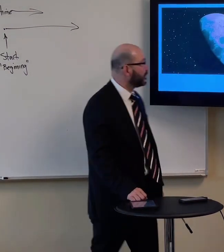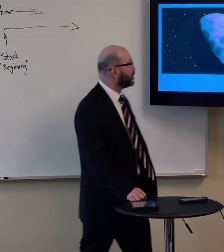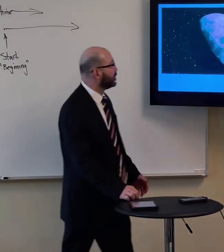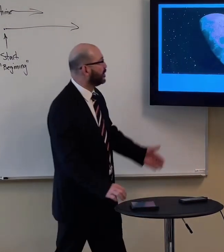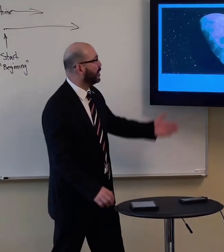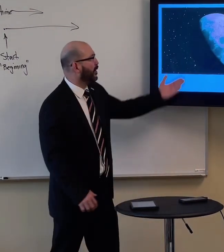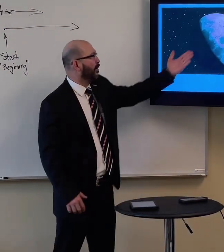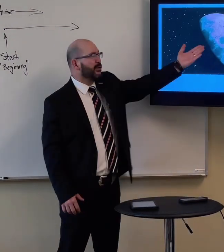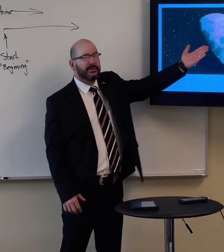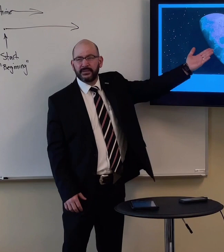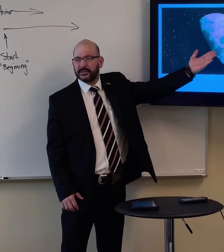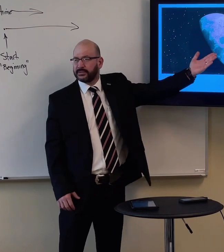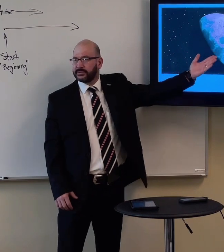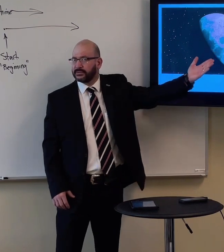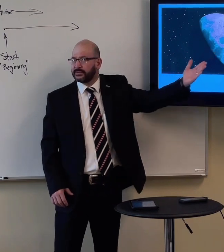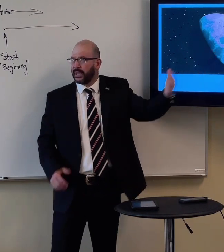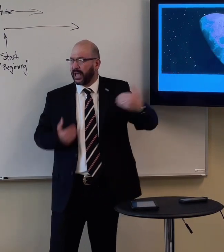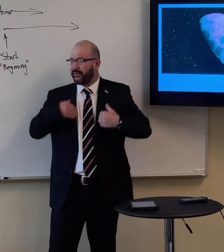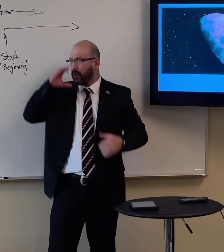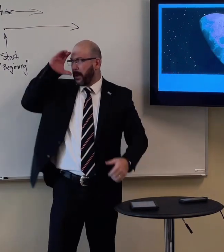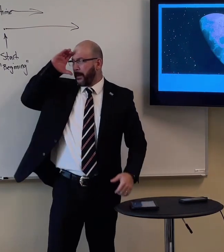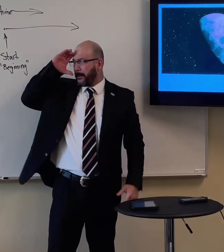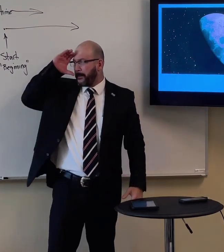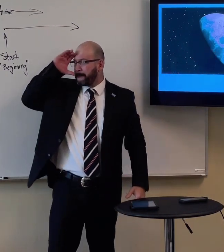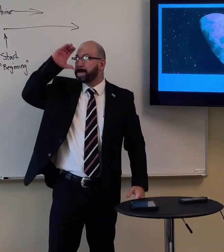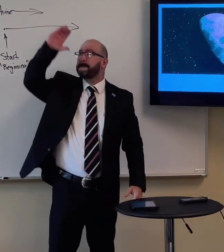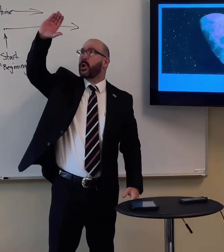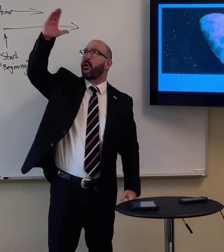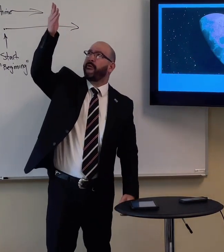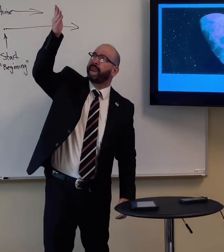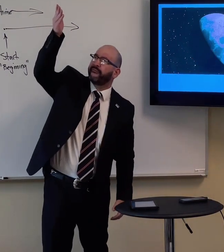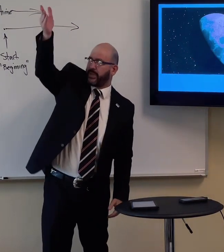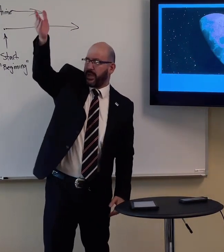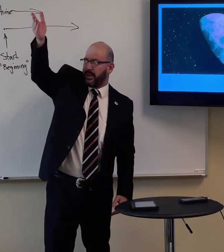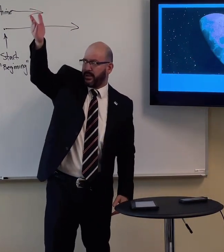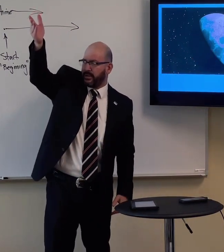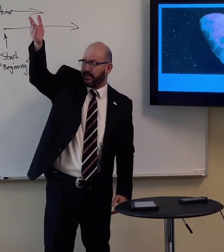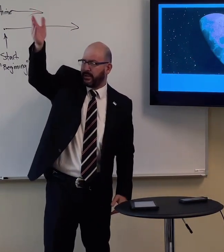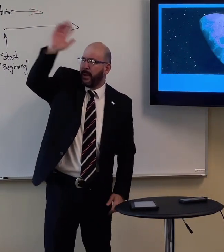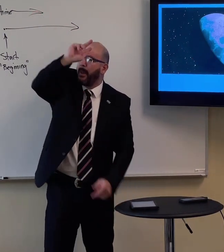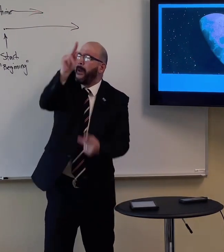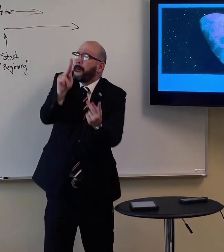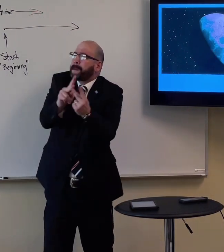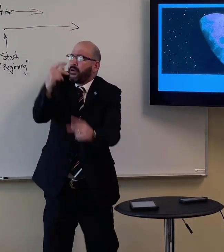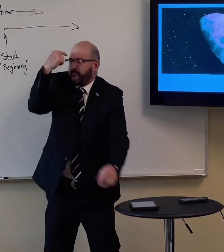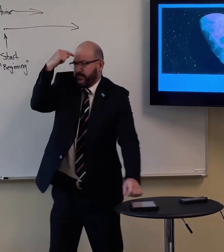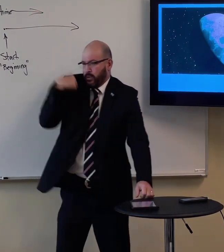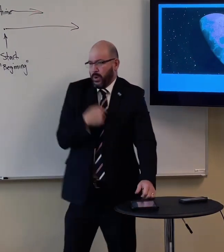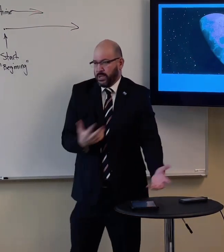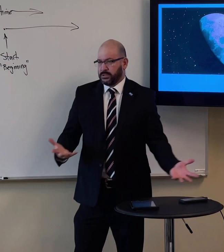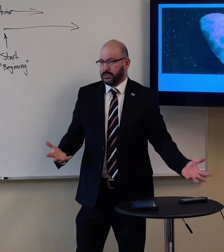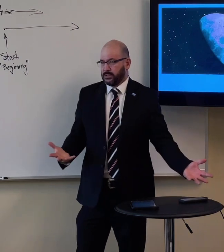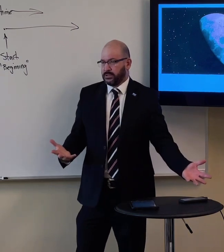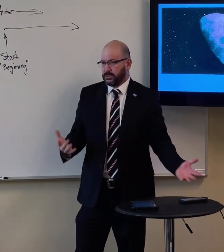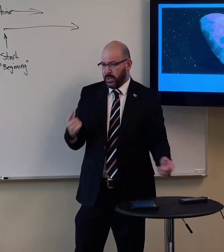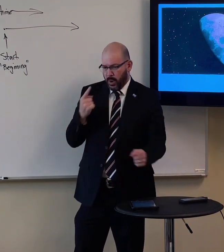We have an ideal moon right there. It's perfect for us.